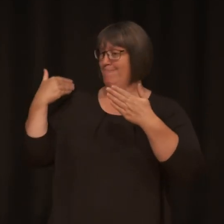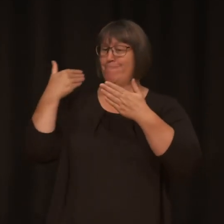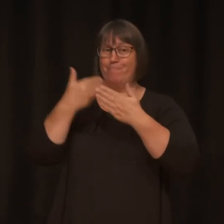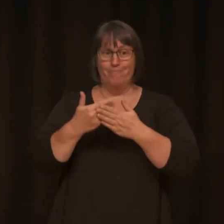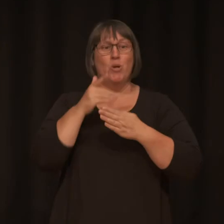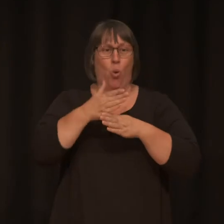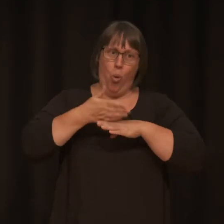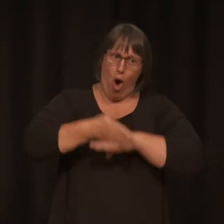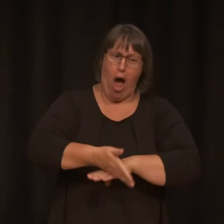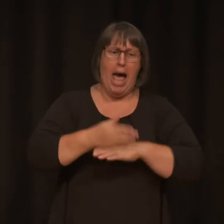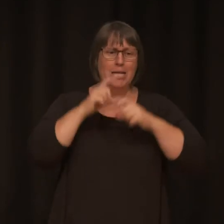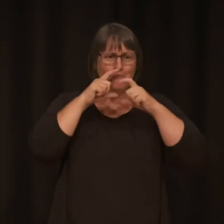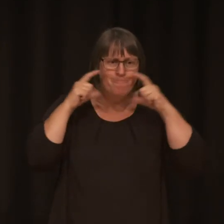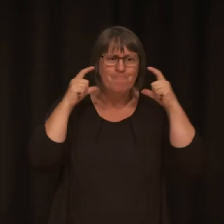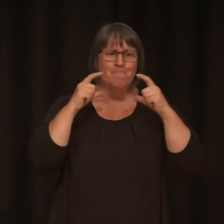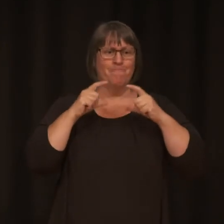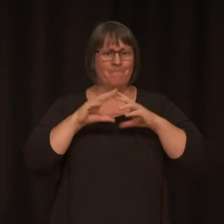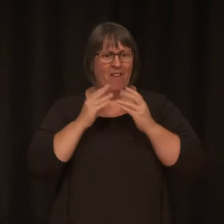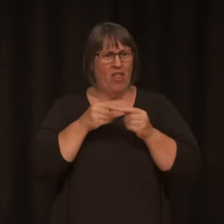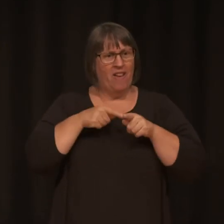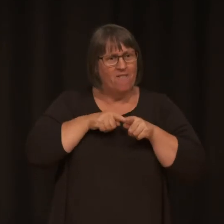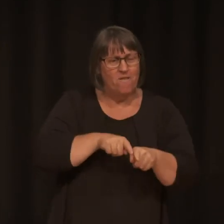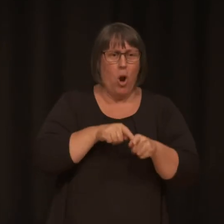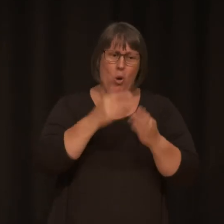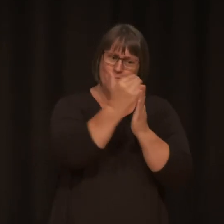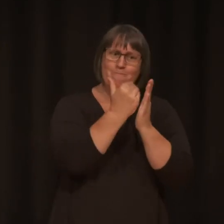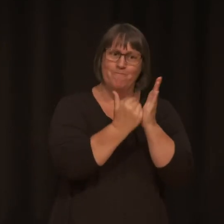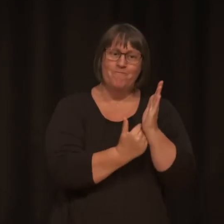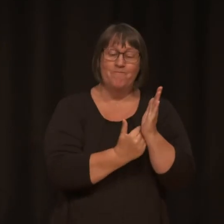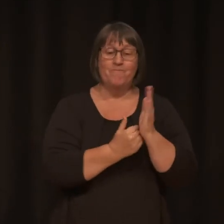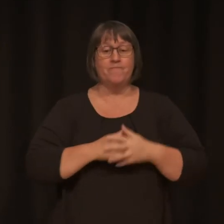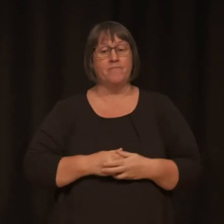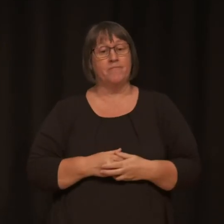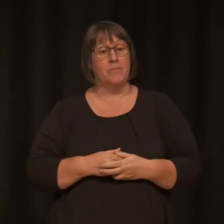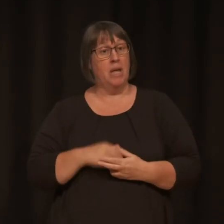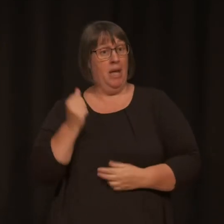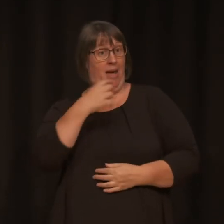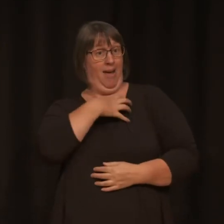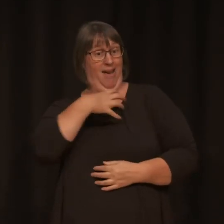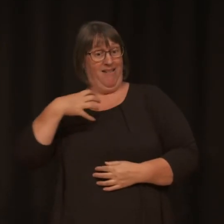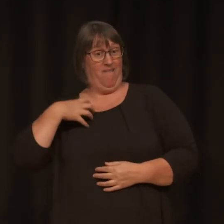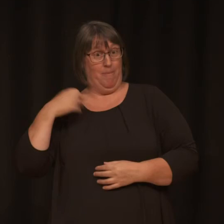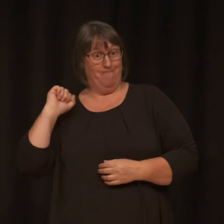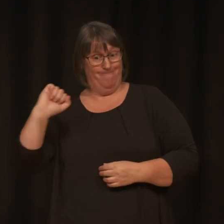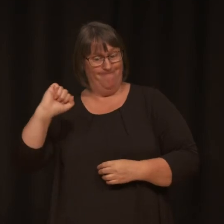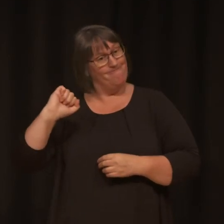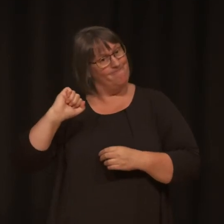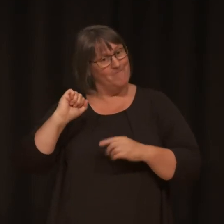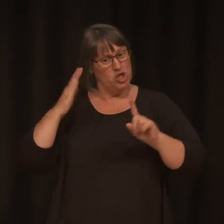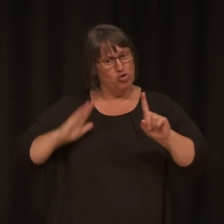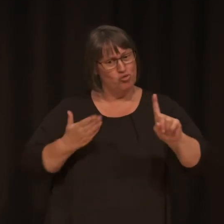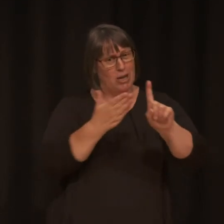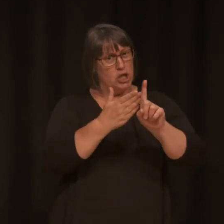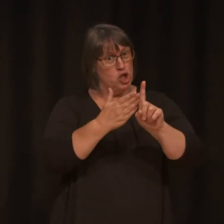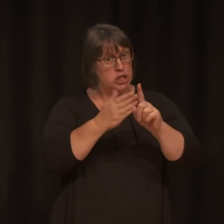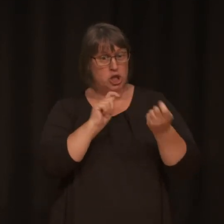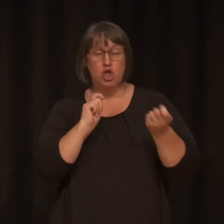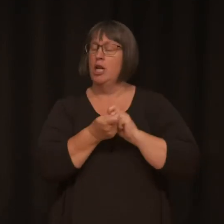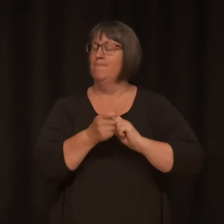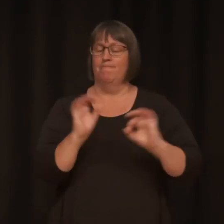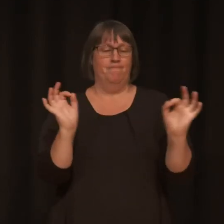always, we thank you. Our strategy has not changed when it comes to COVID-19, and nor has our plan. There